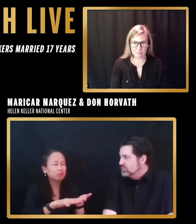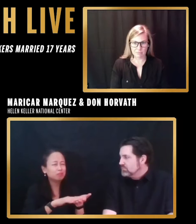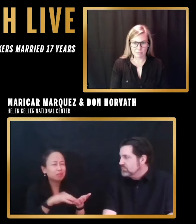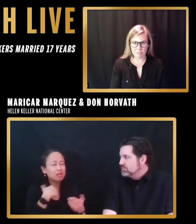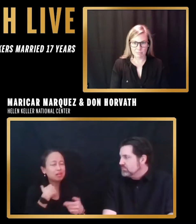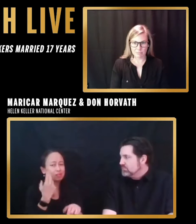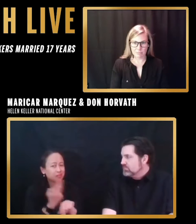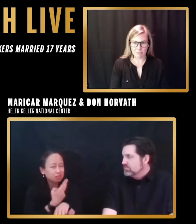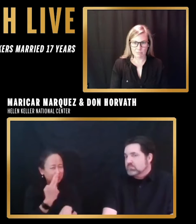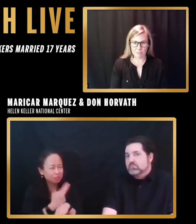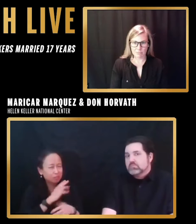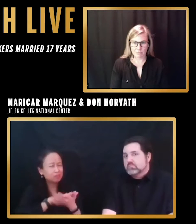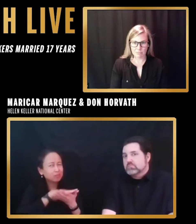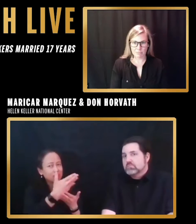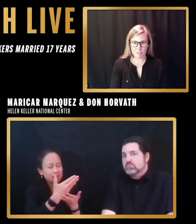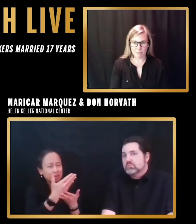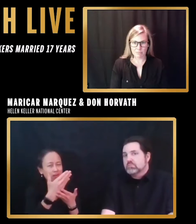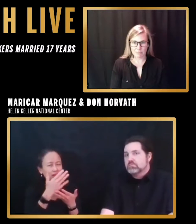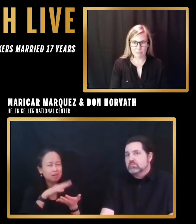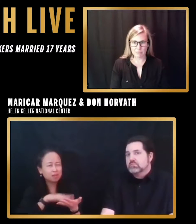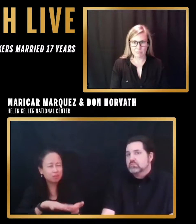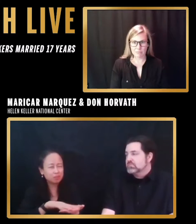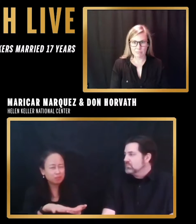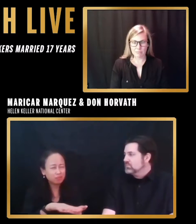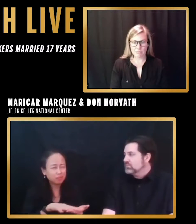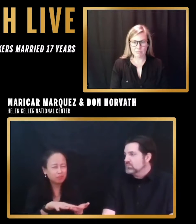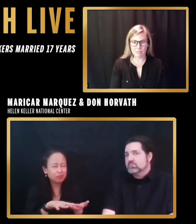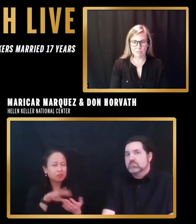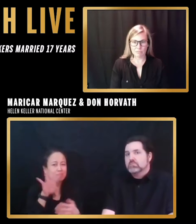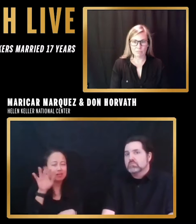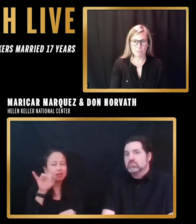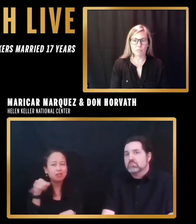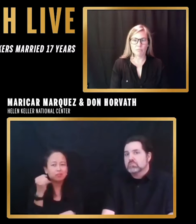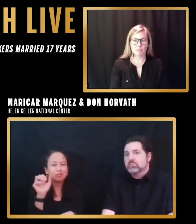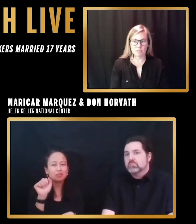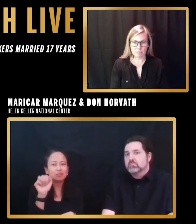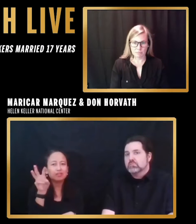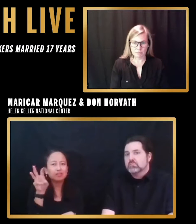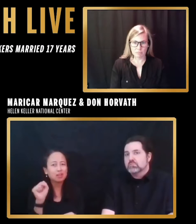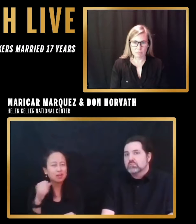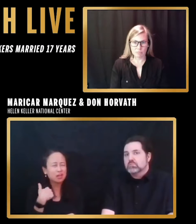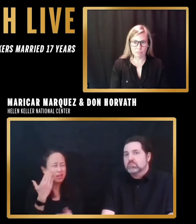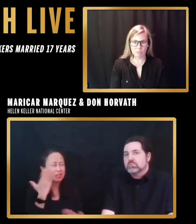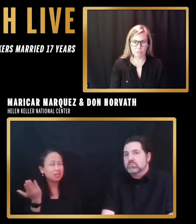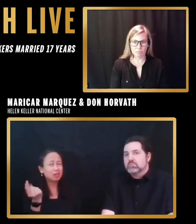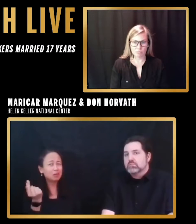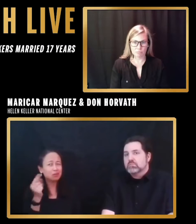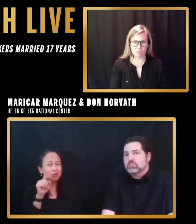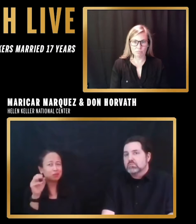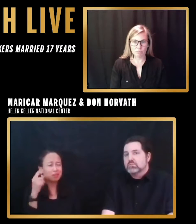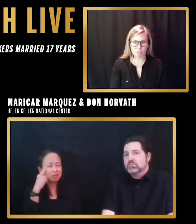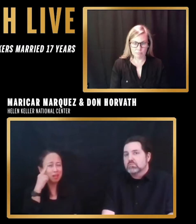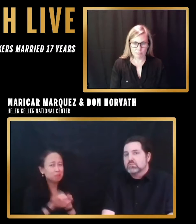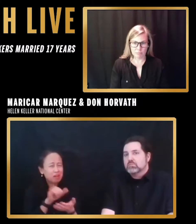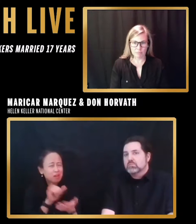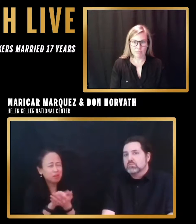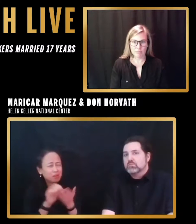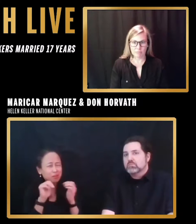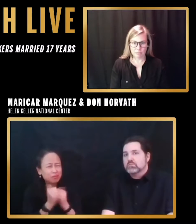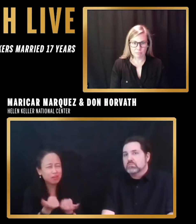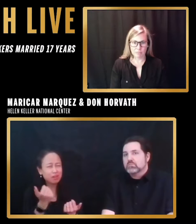before this, but I had to figure out how I could use Zoom in conjunction with some type of Braille